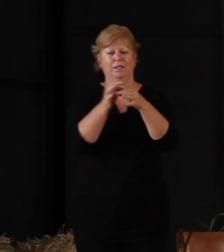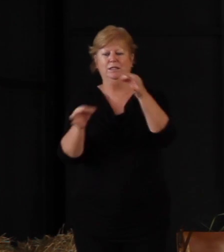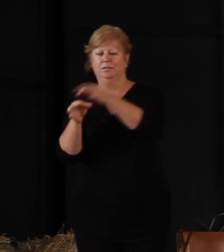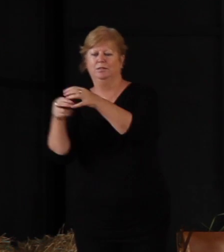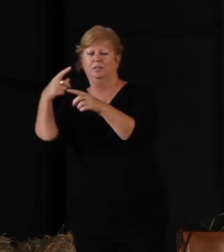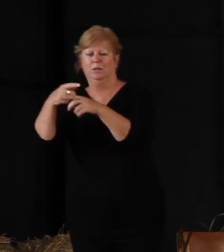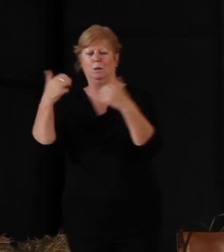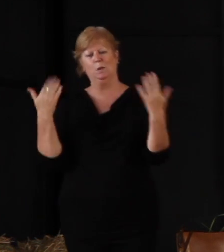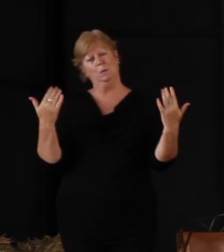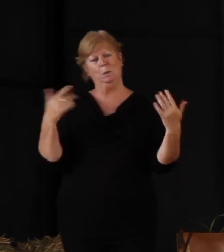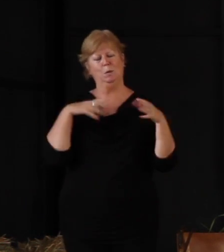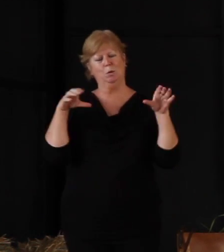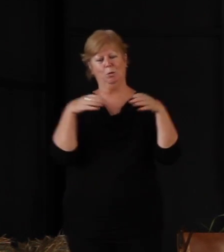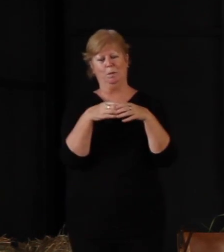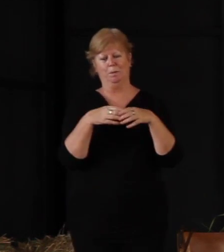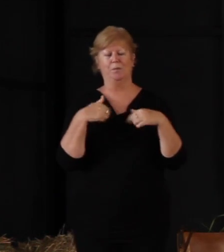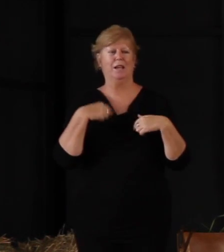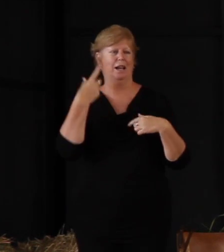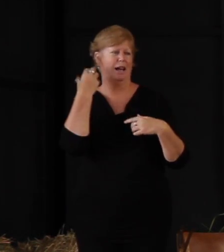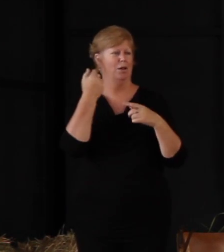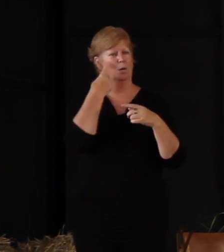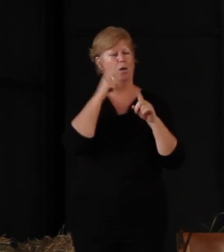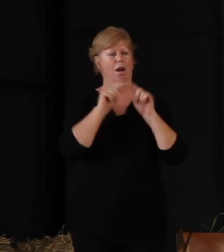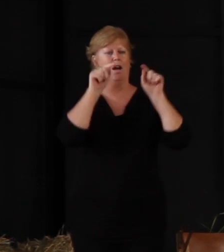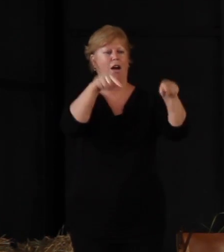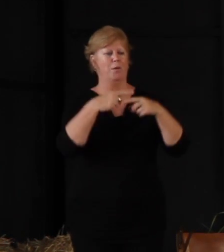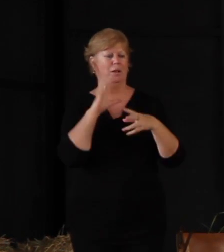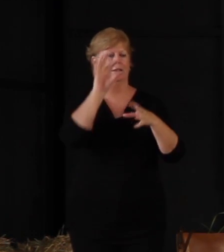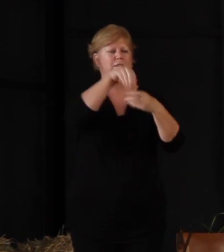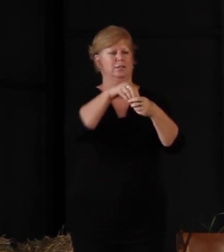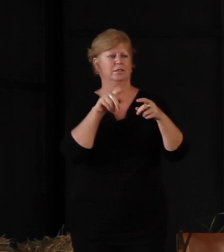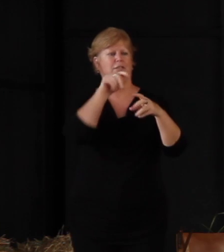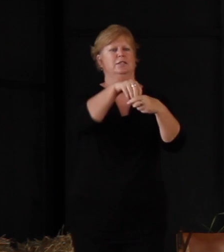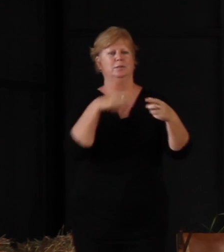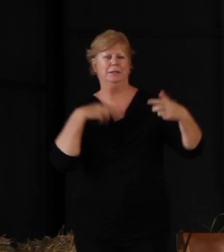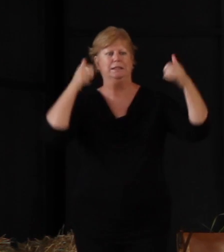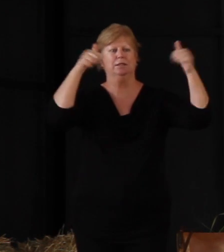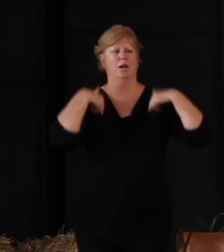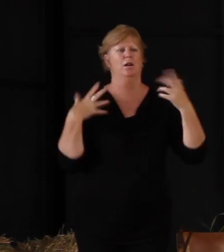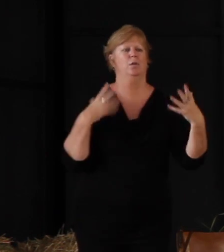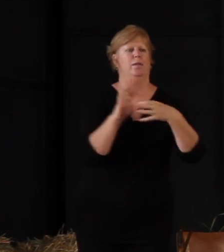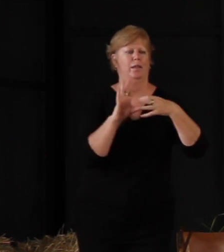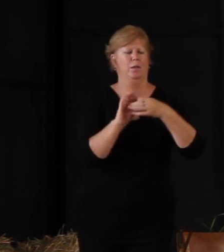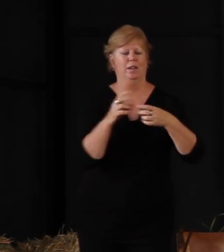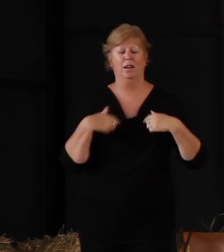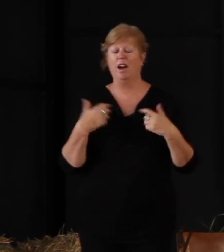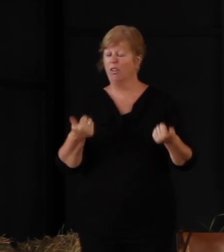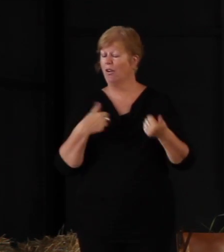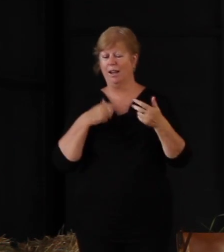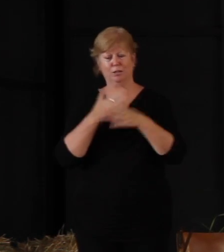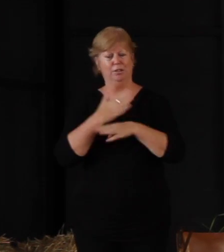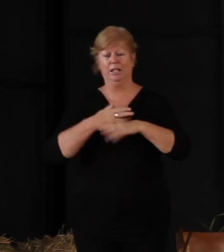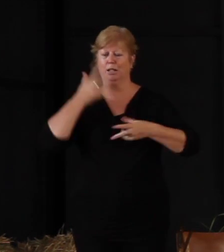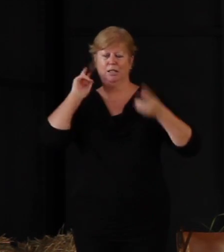cool crowd and have what it looks like out there to be a part of the cool crowd and be successful. I had a great career in hairdressing. I know you're